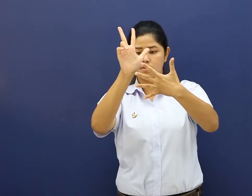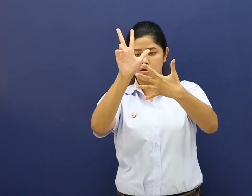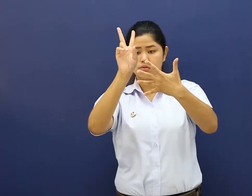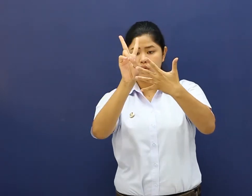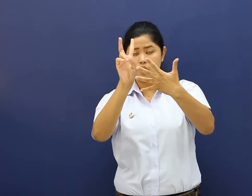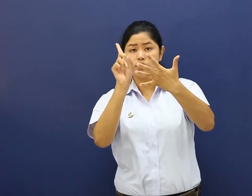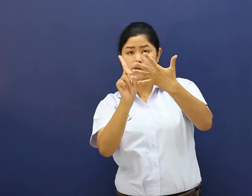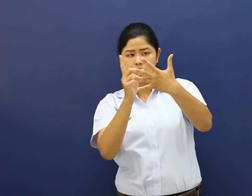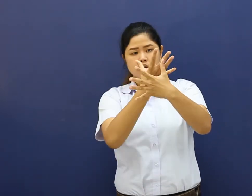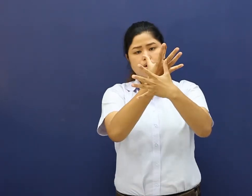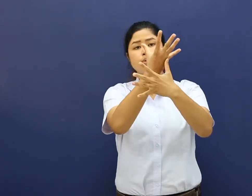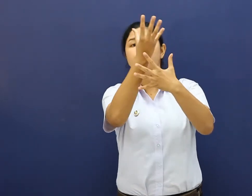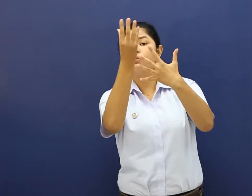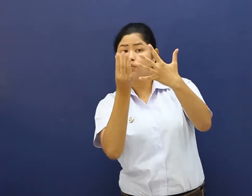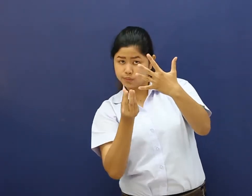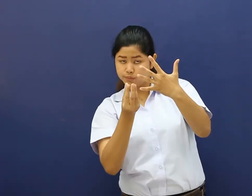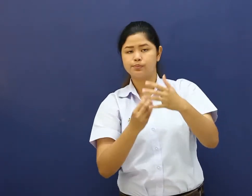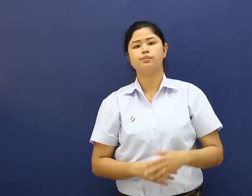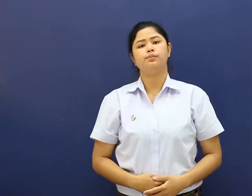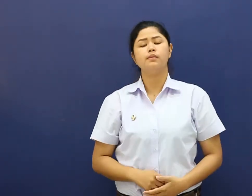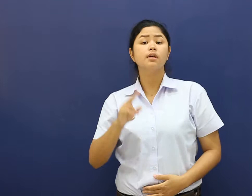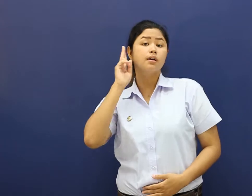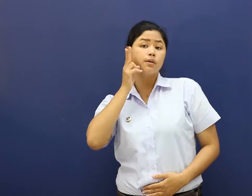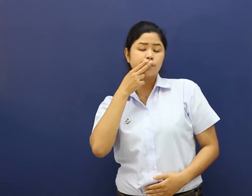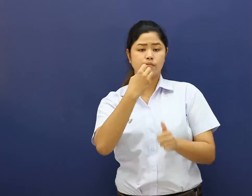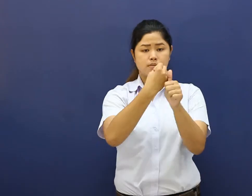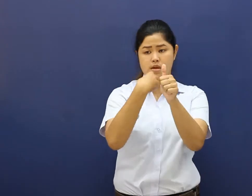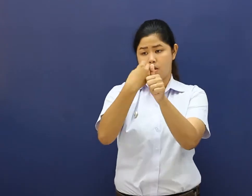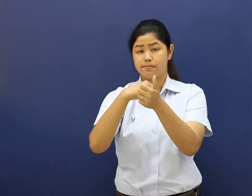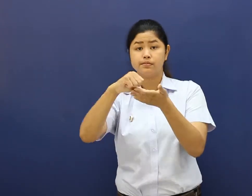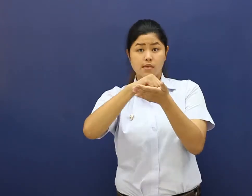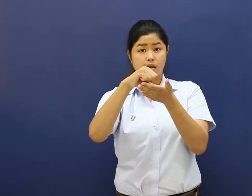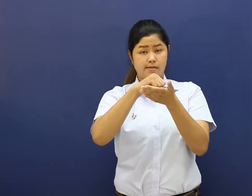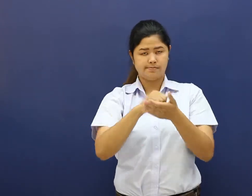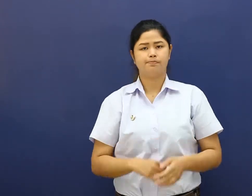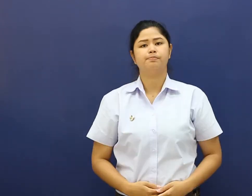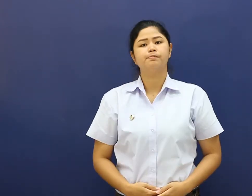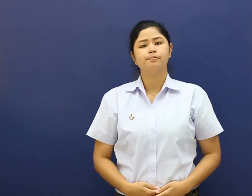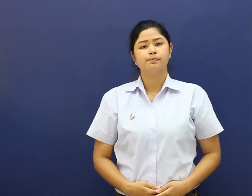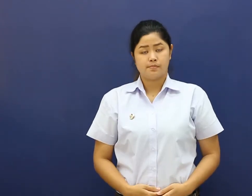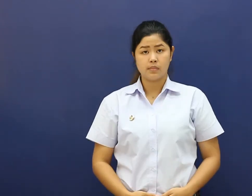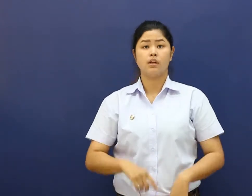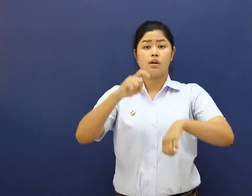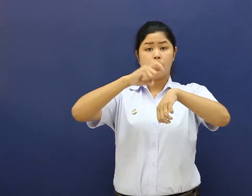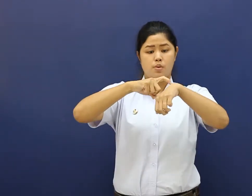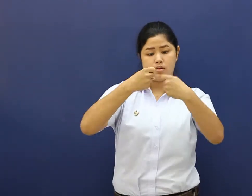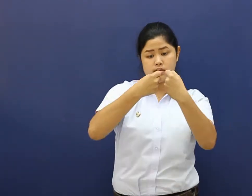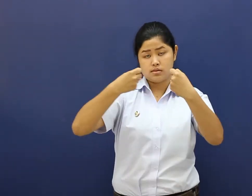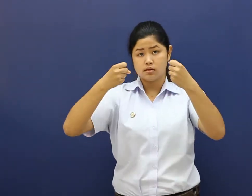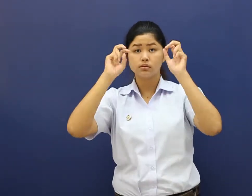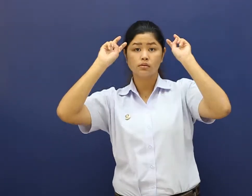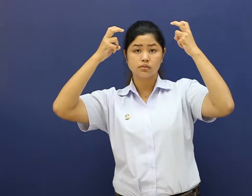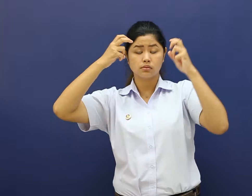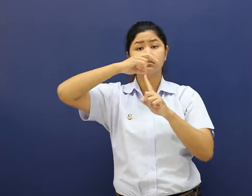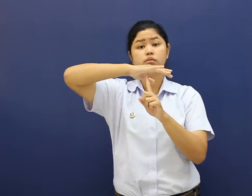all parts. In addition, the deaf students who used the lesson also